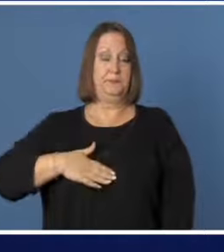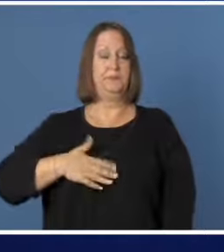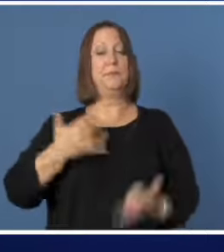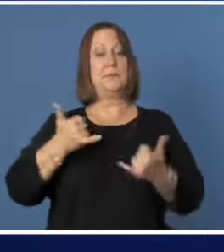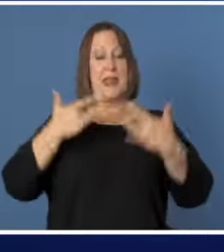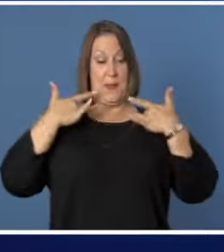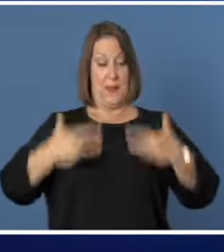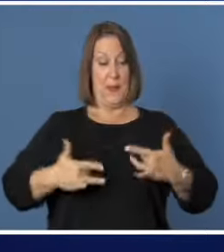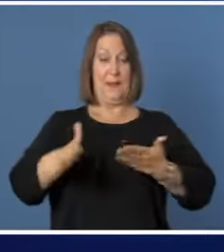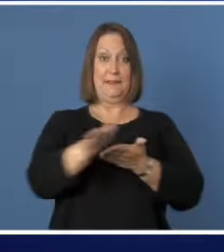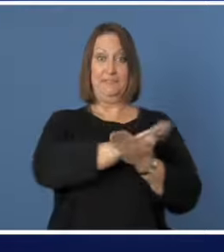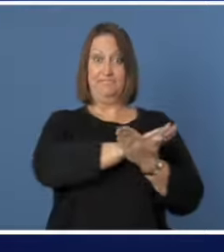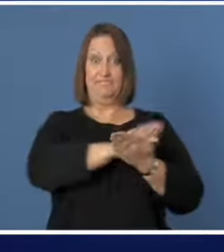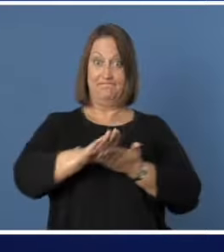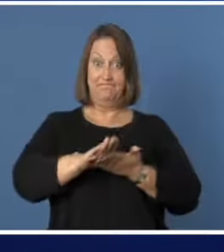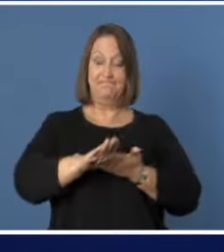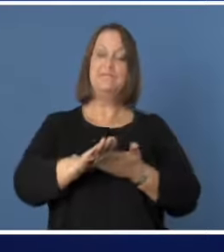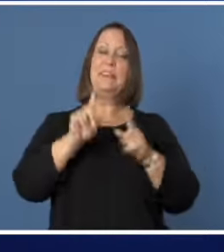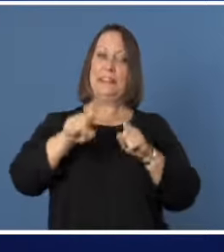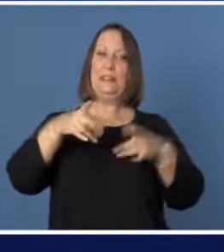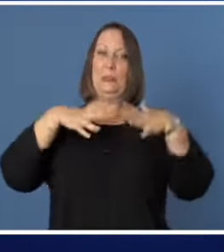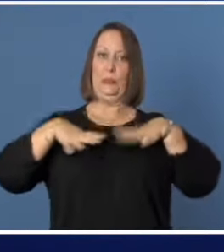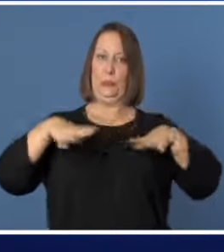Change into uncontaminated clothes.